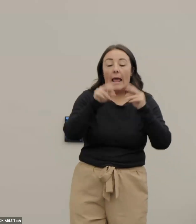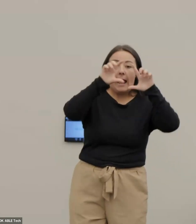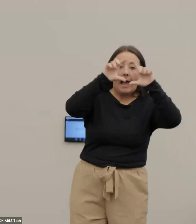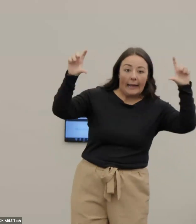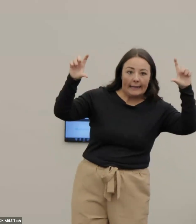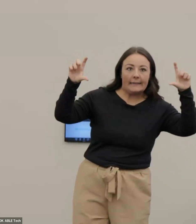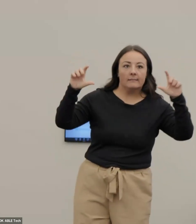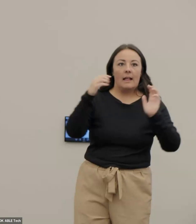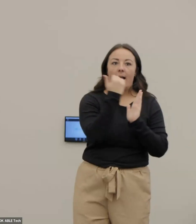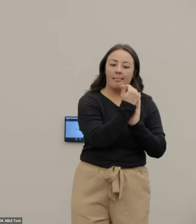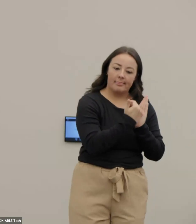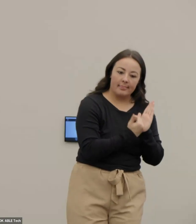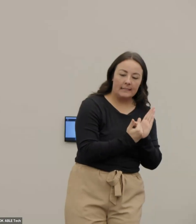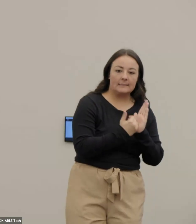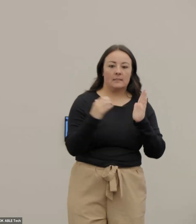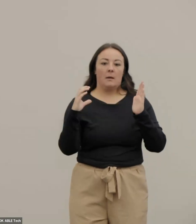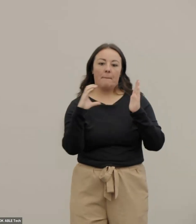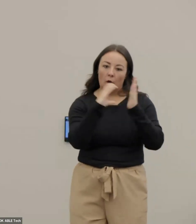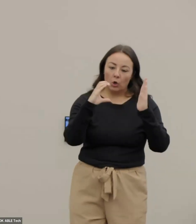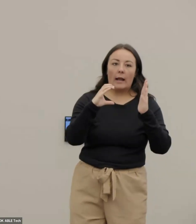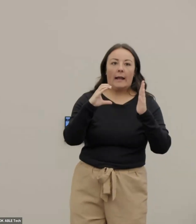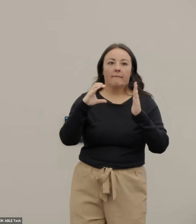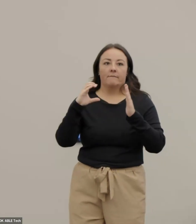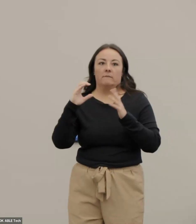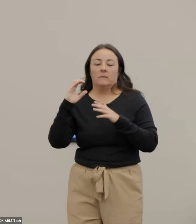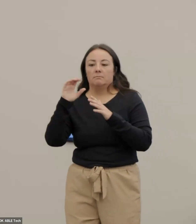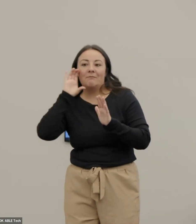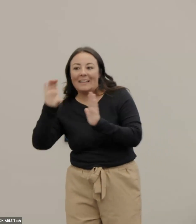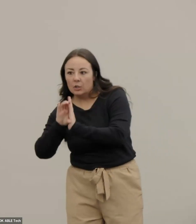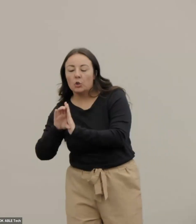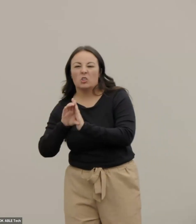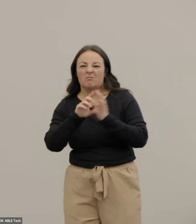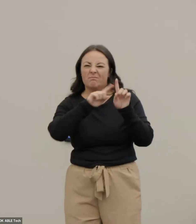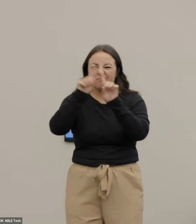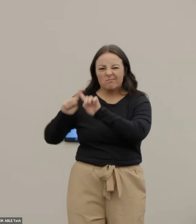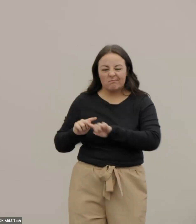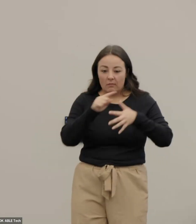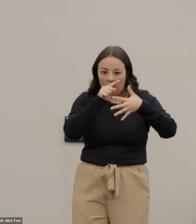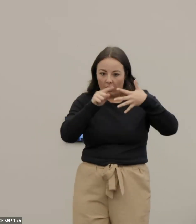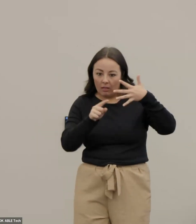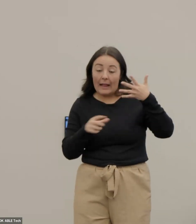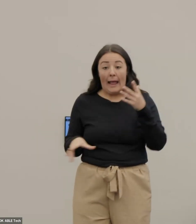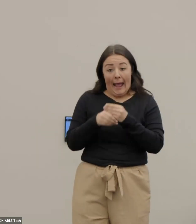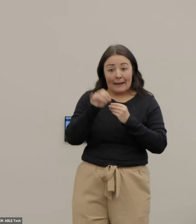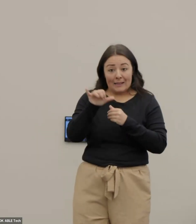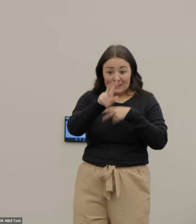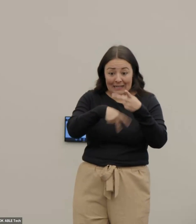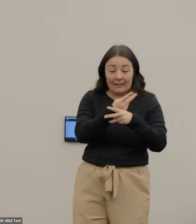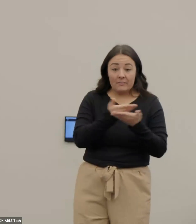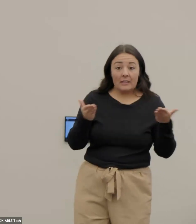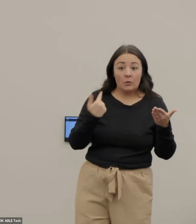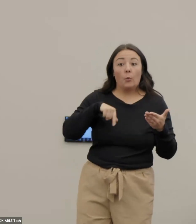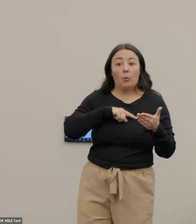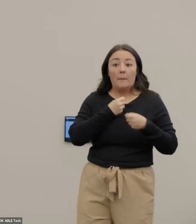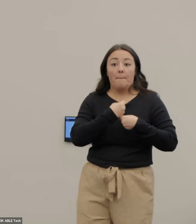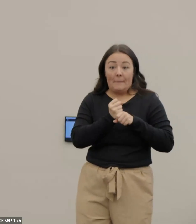This is your role in this document, okay? And by adding those things, we make our document exponentially